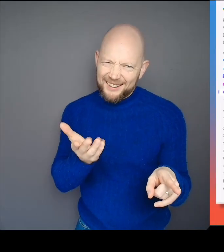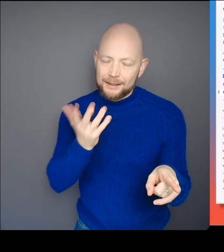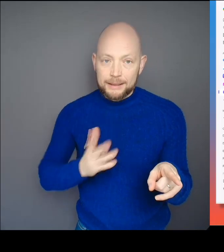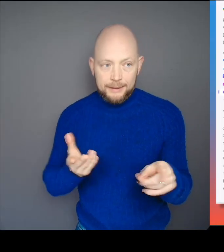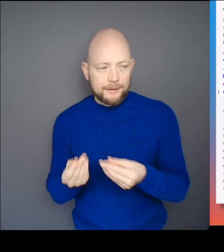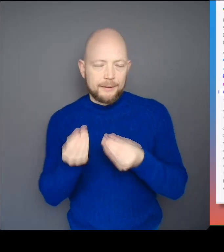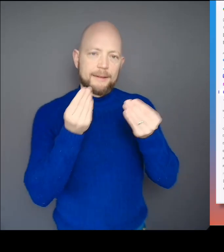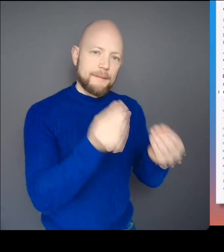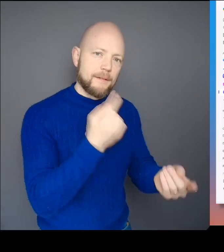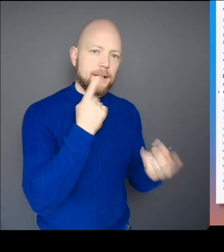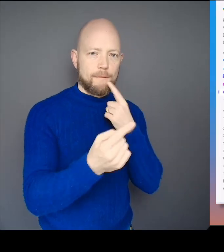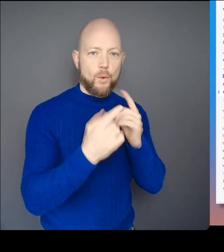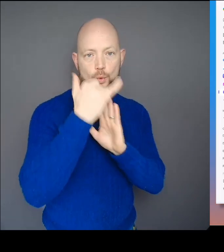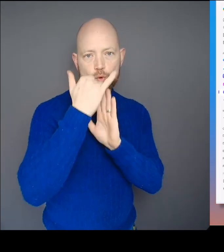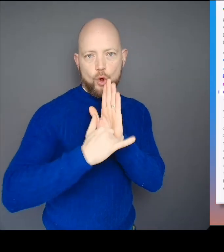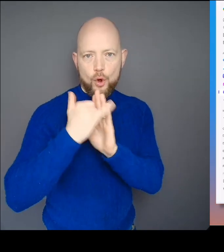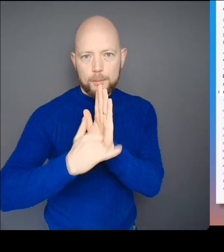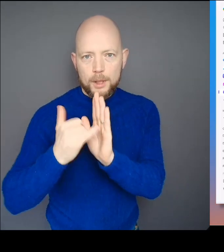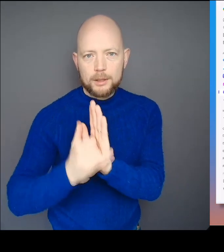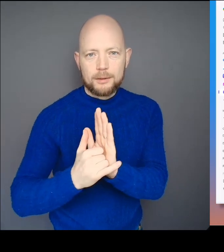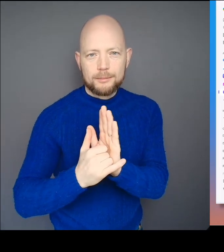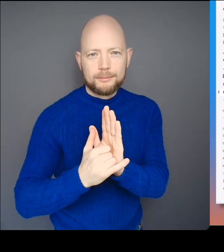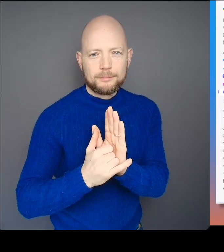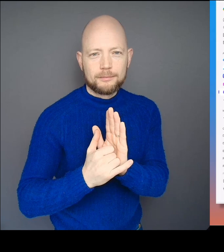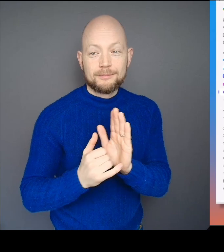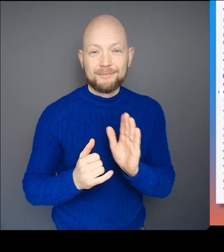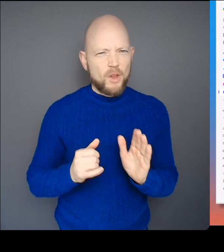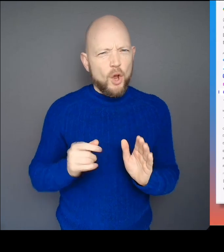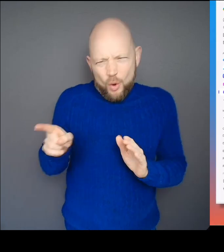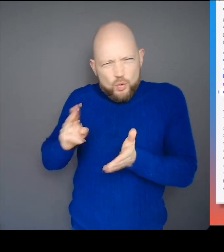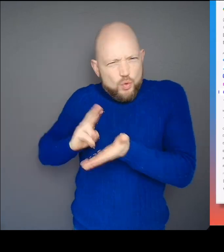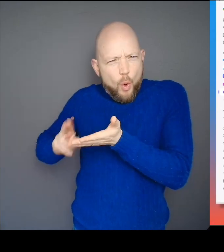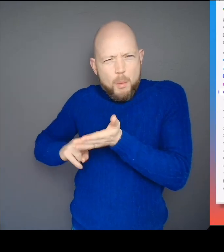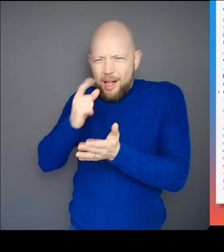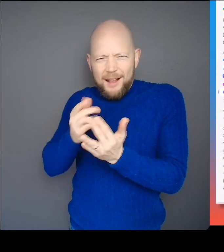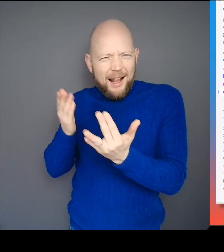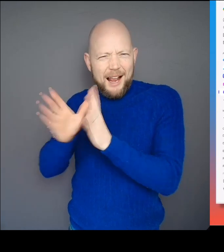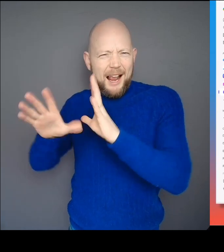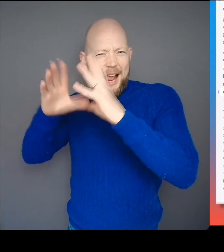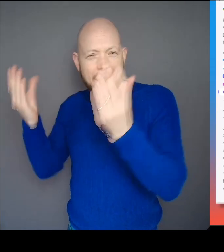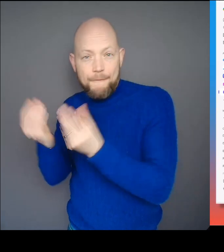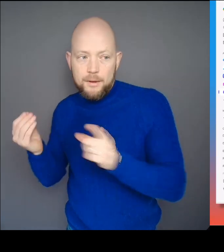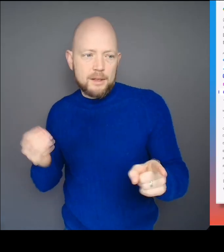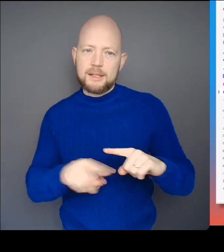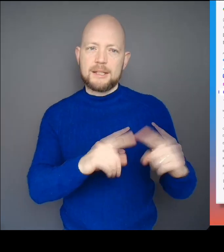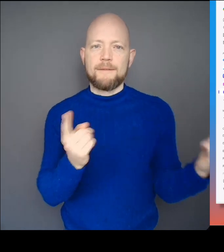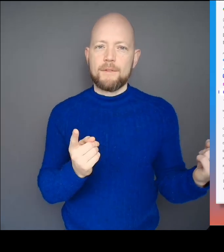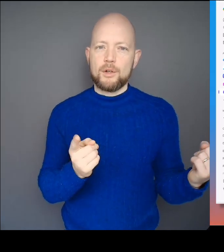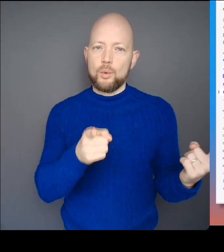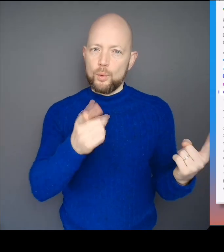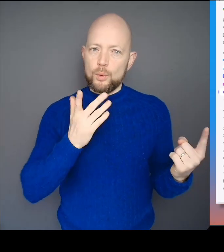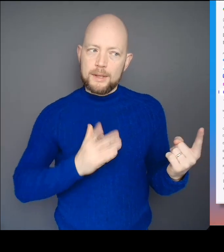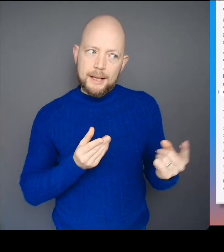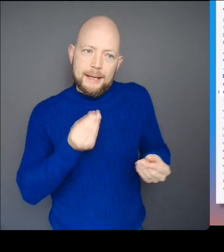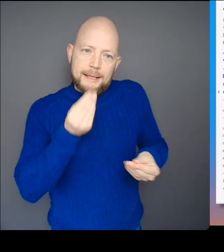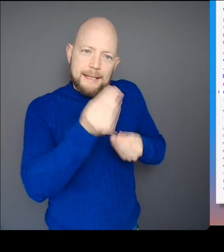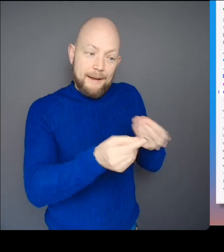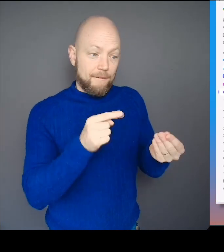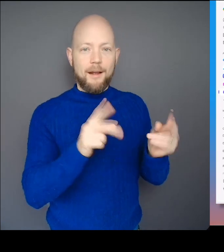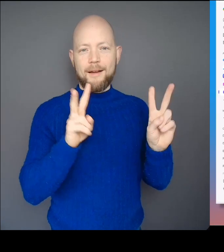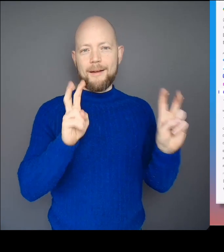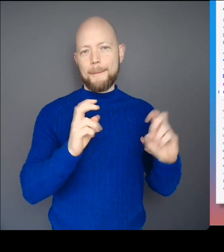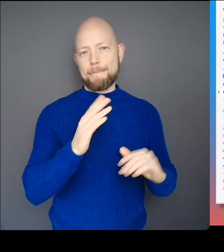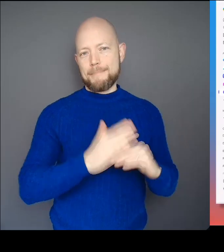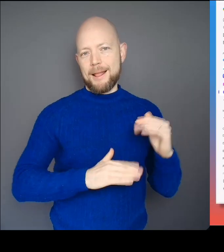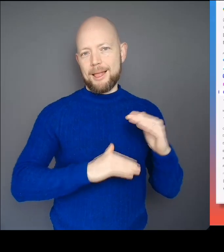sources here, it won't be able to access any of those documents. Even though the main Copilot chat can, remember this is the building